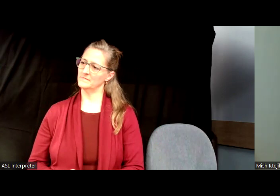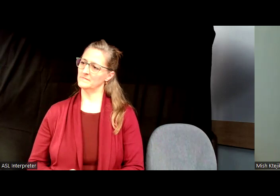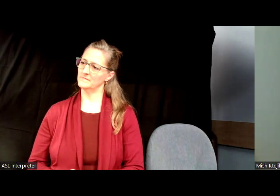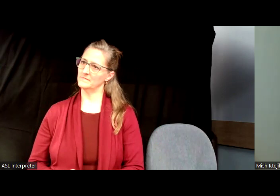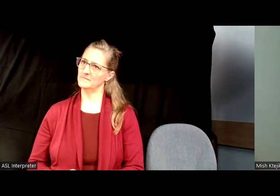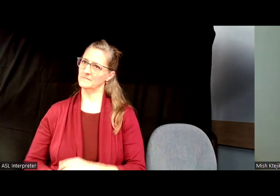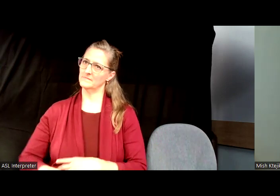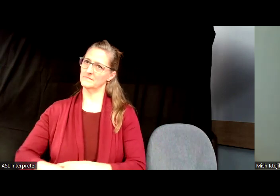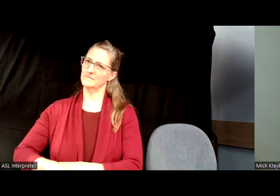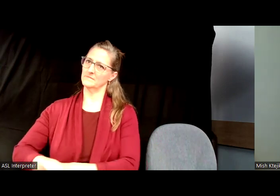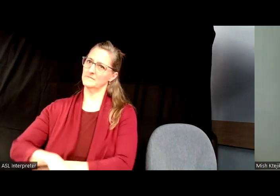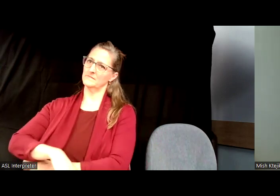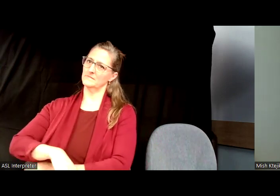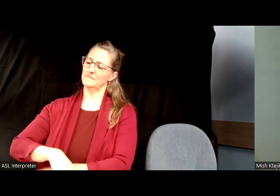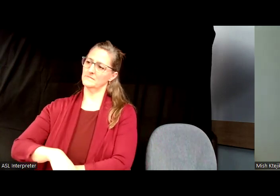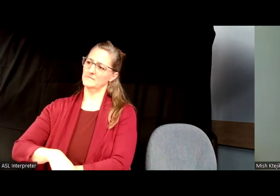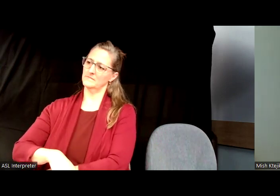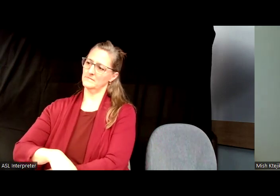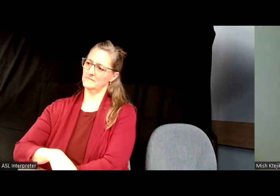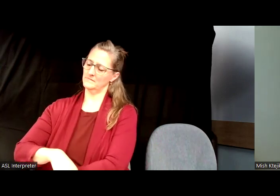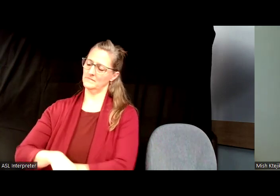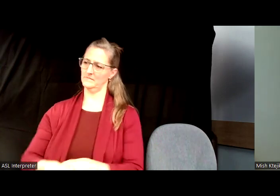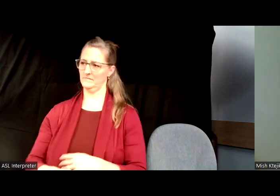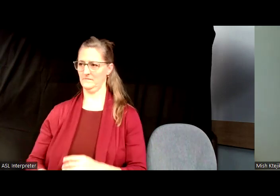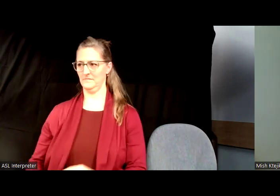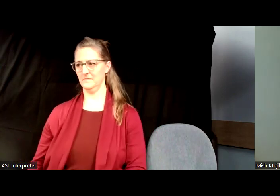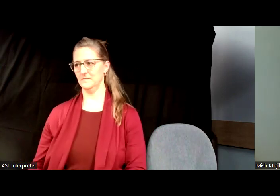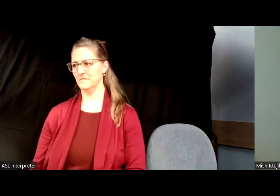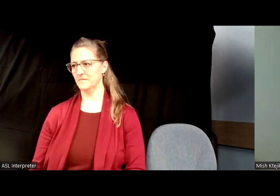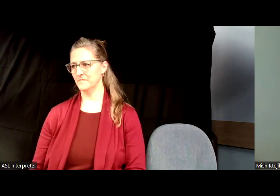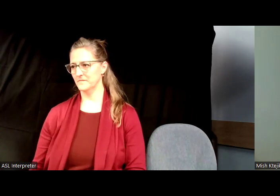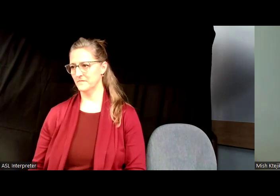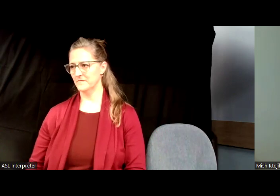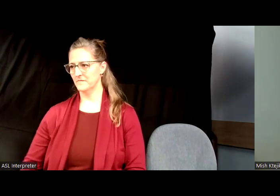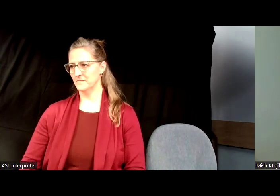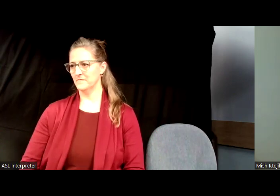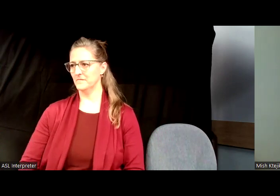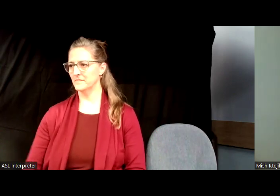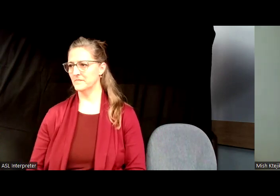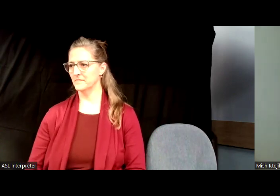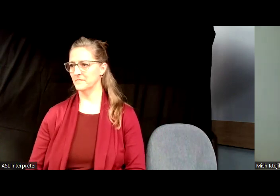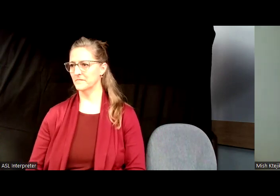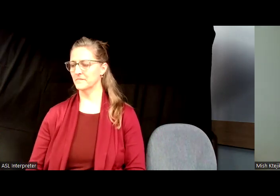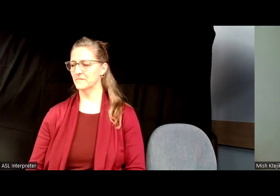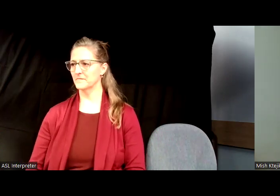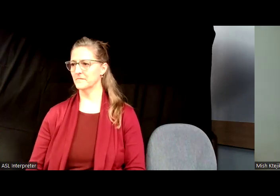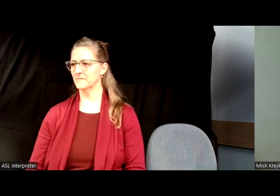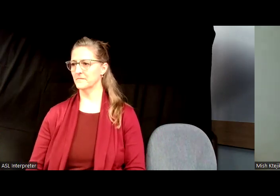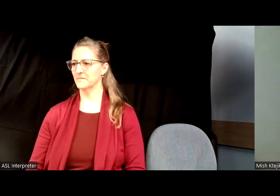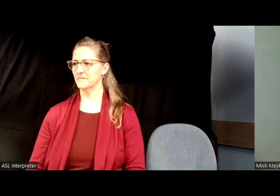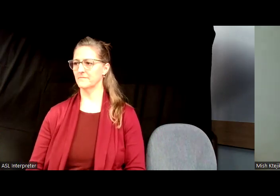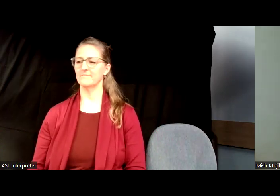etc., we'll get that information, but we won't get any feedback on the specialty license that we're proposing. I feel like that's a missed opportunity.